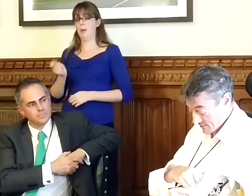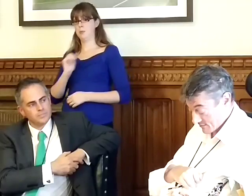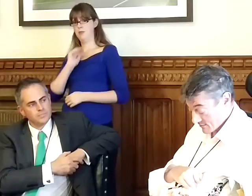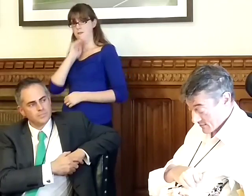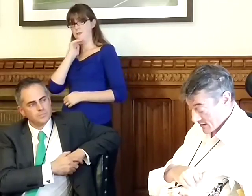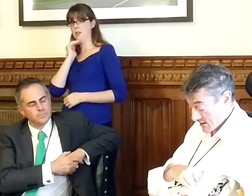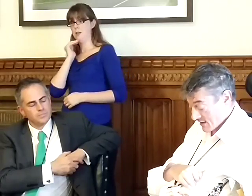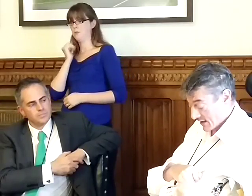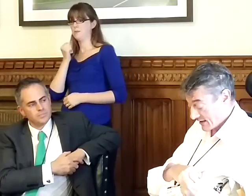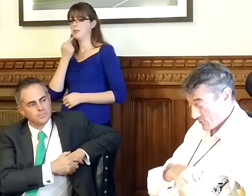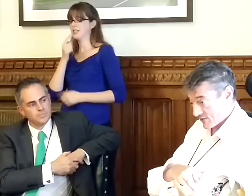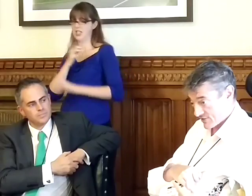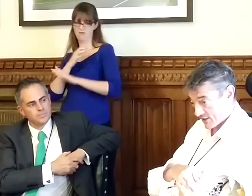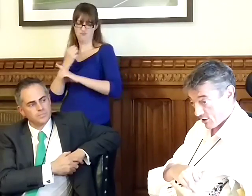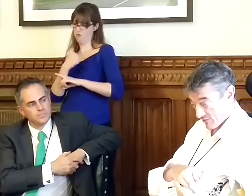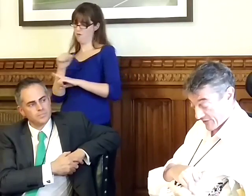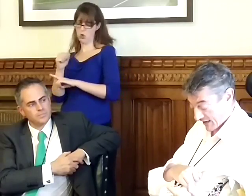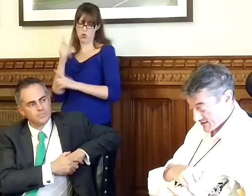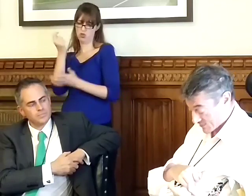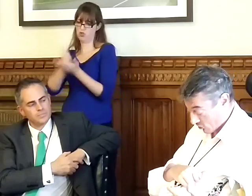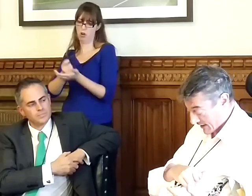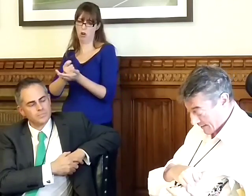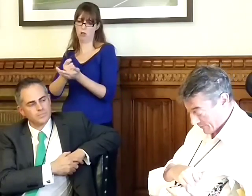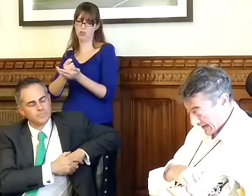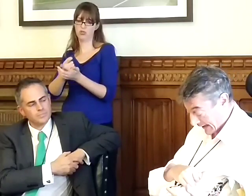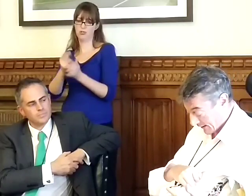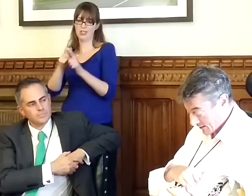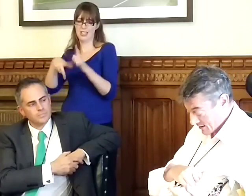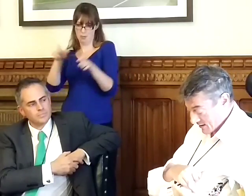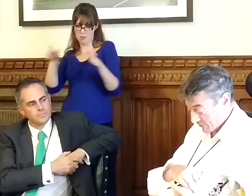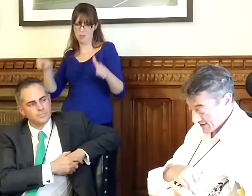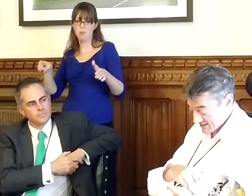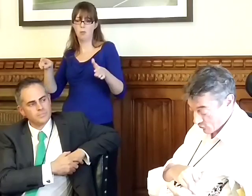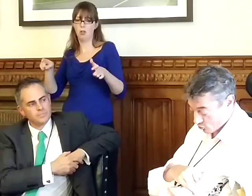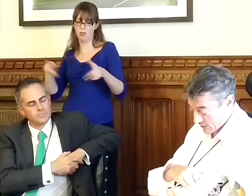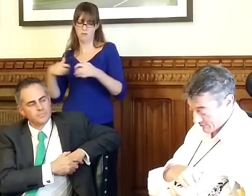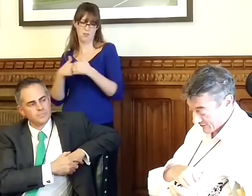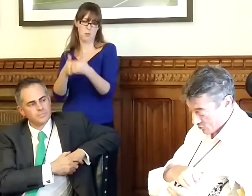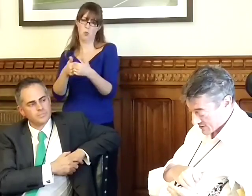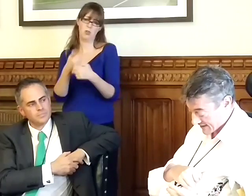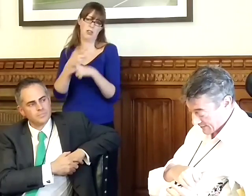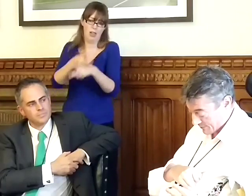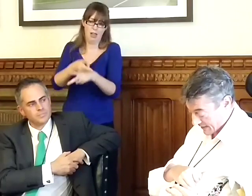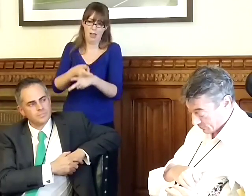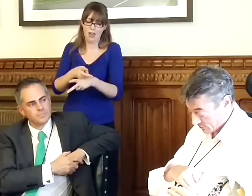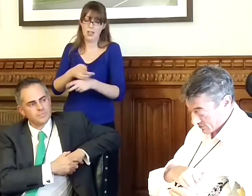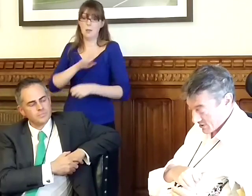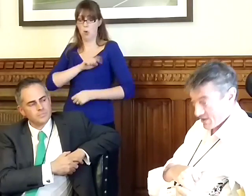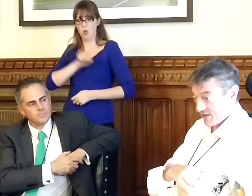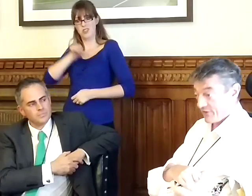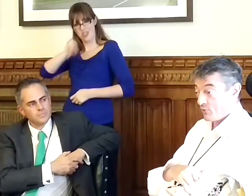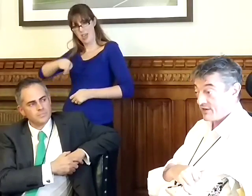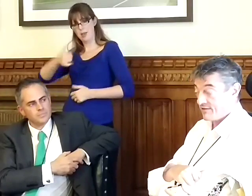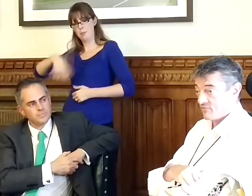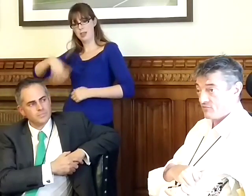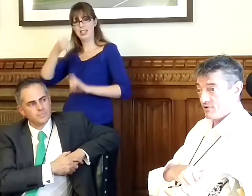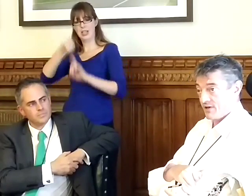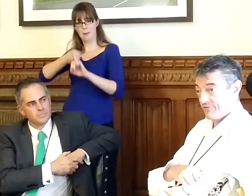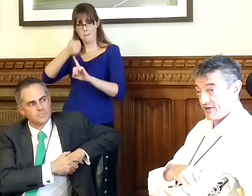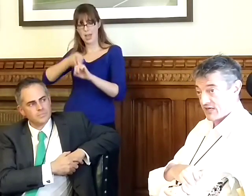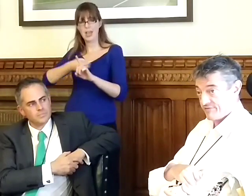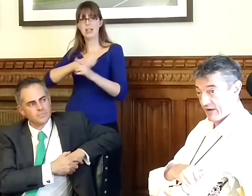2006. And it was a result of that strong campaigning by a small group of local disabled people that